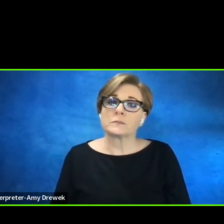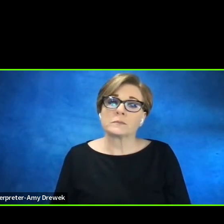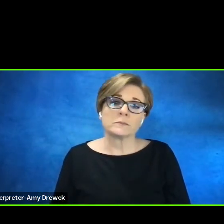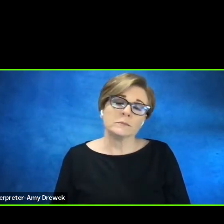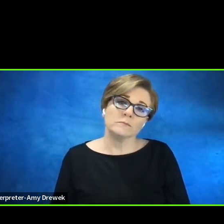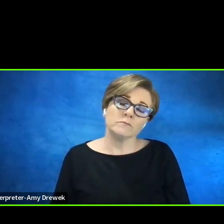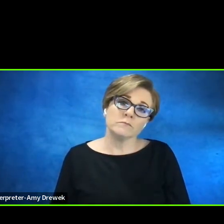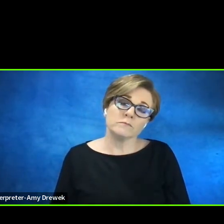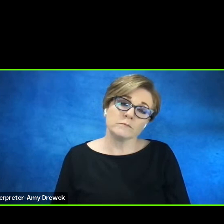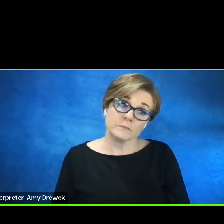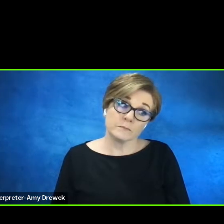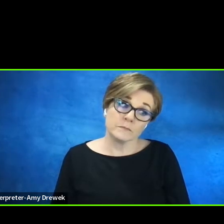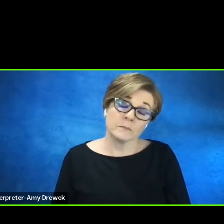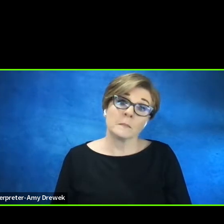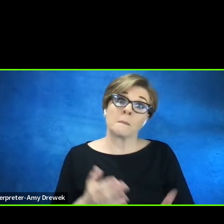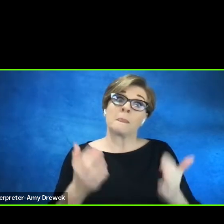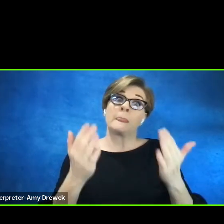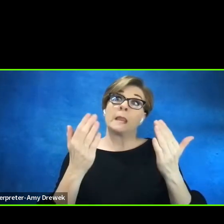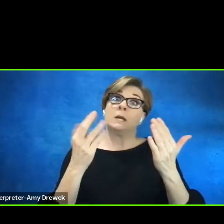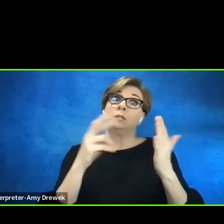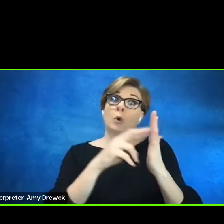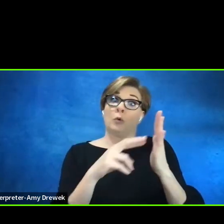Other than rulemaking,